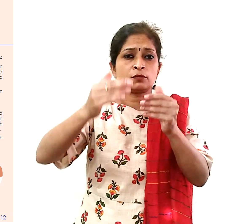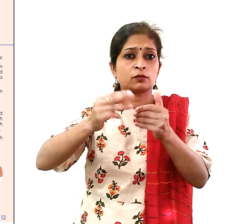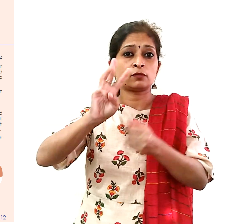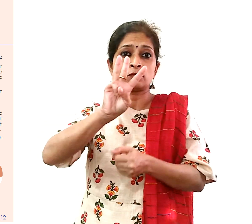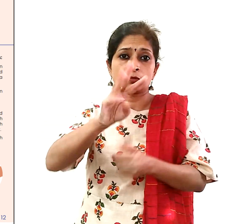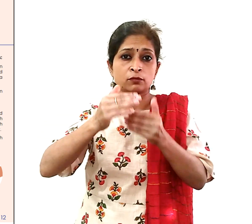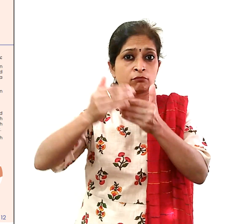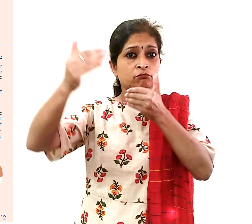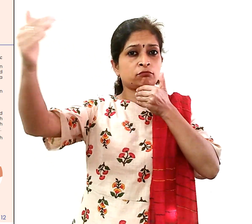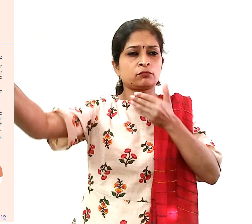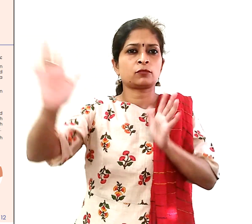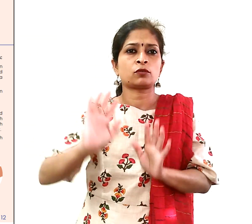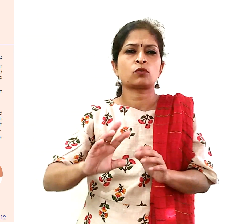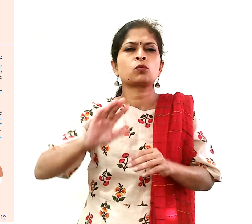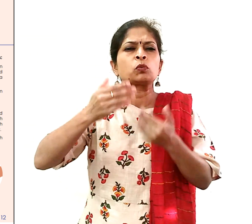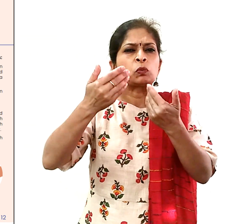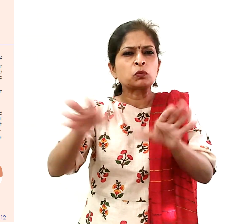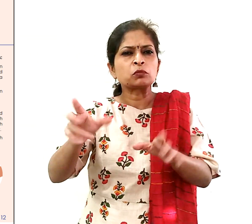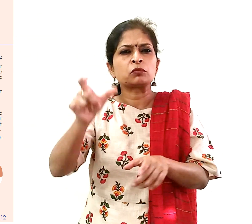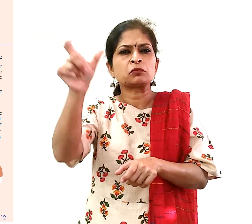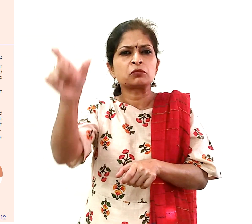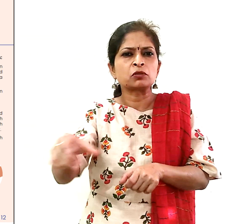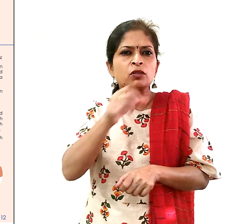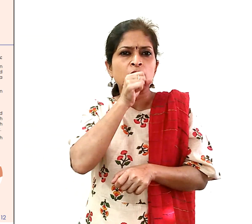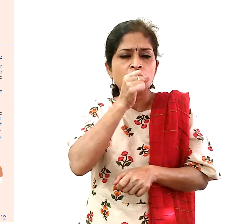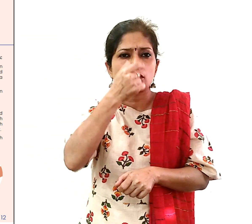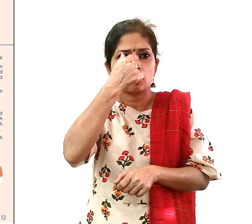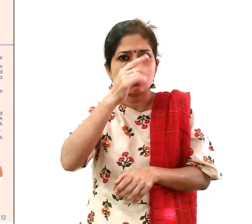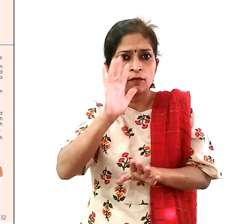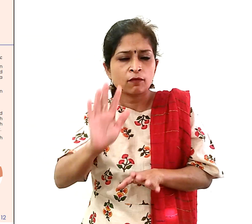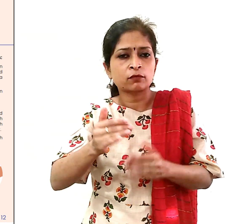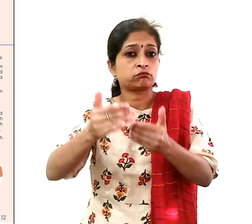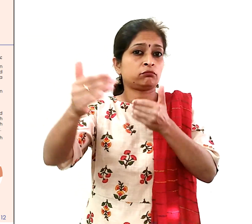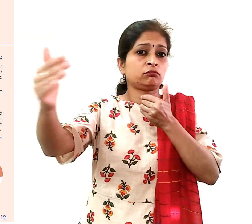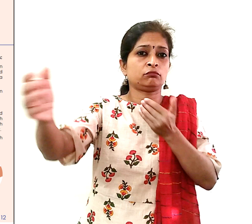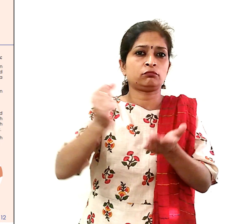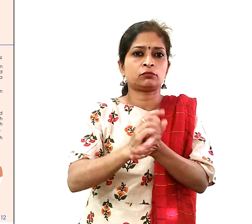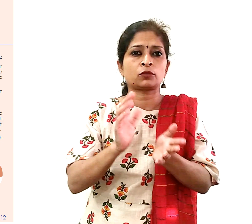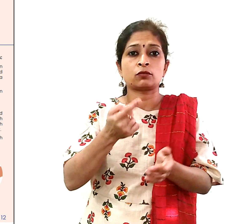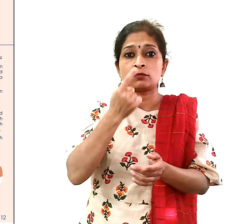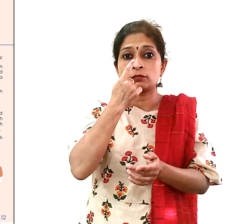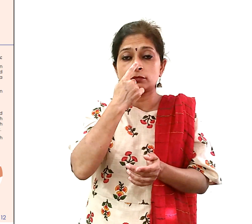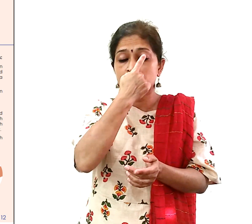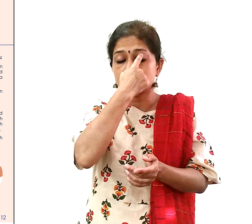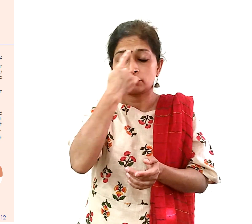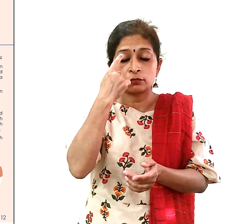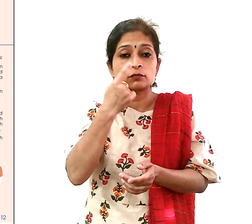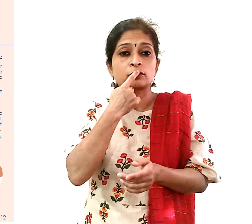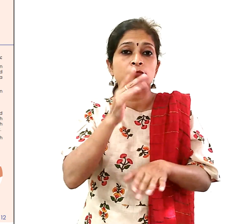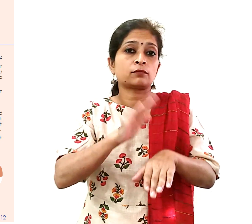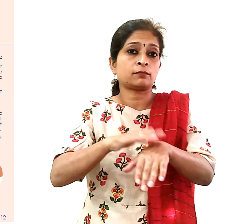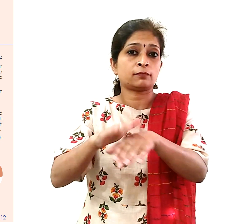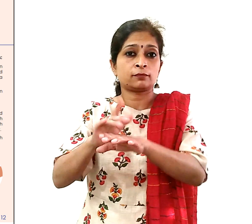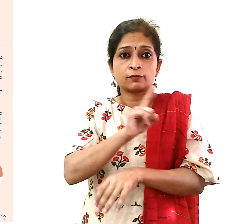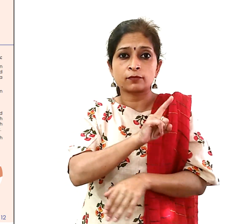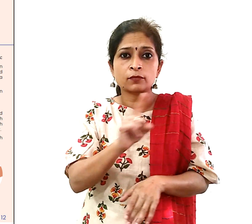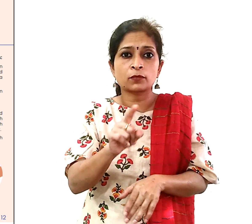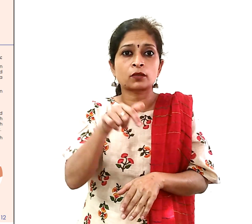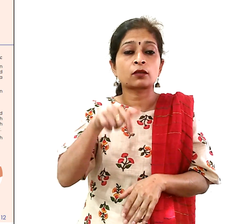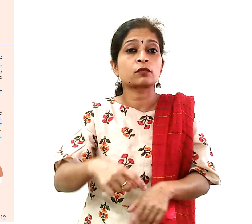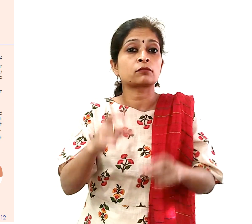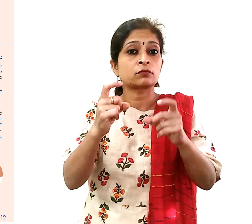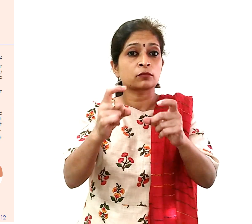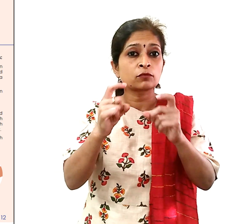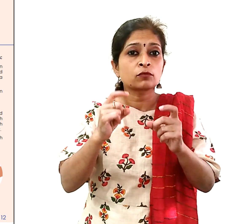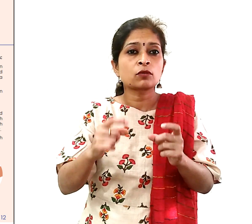between yourself and anyone who is coughing or sneezing. Avoid touching eyes, nose and mouth.